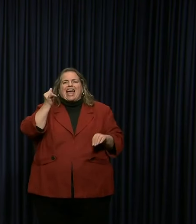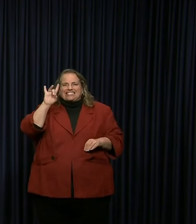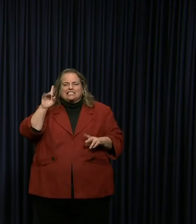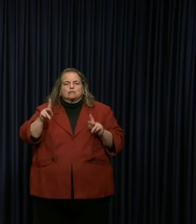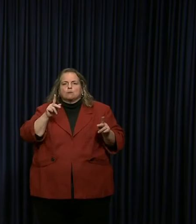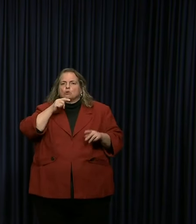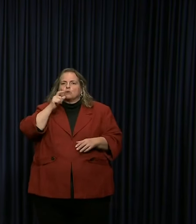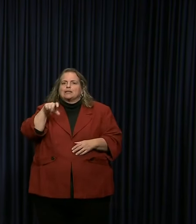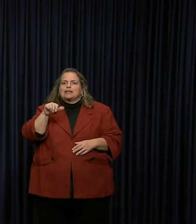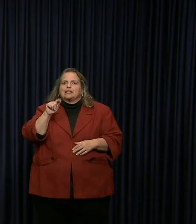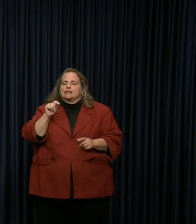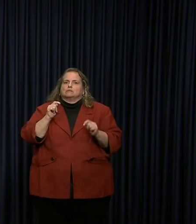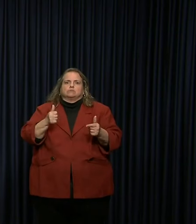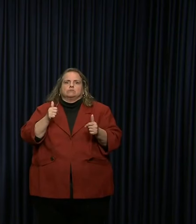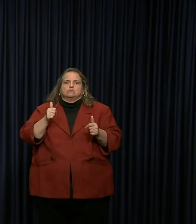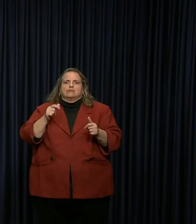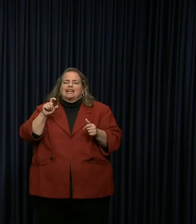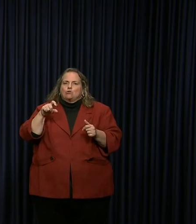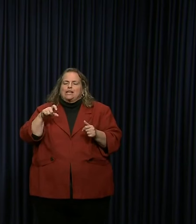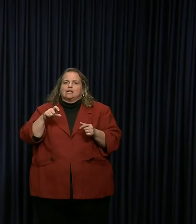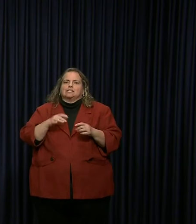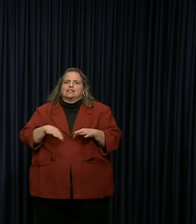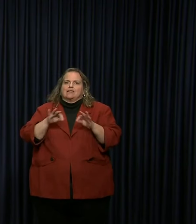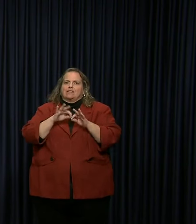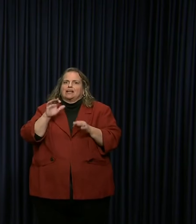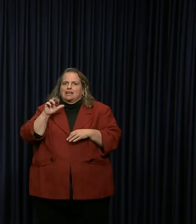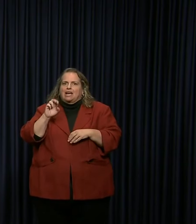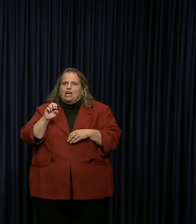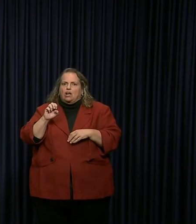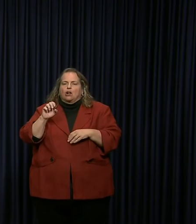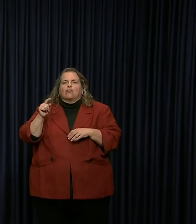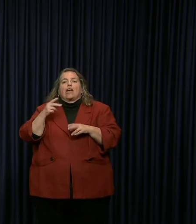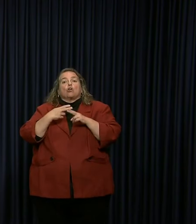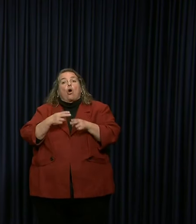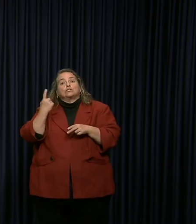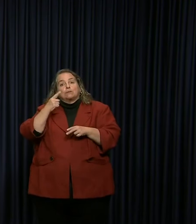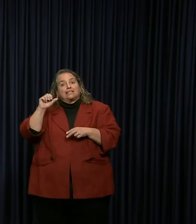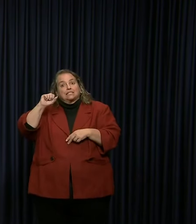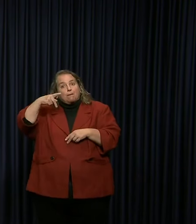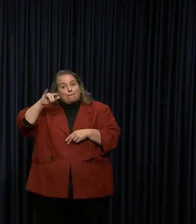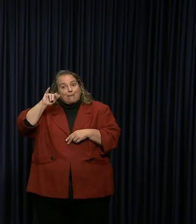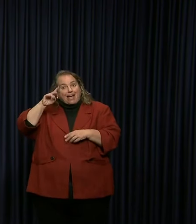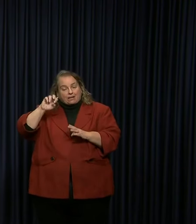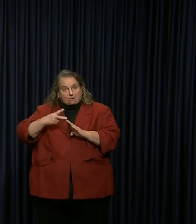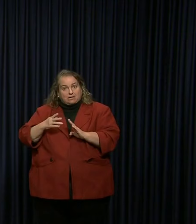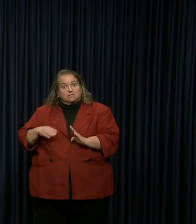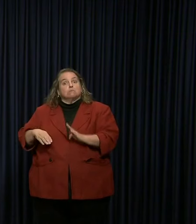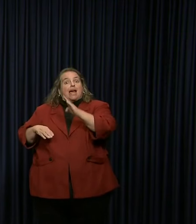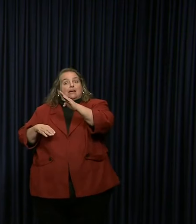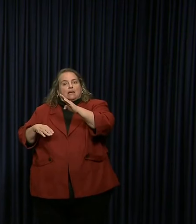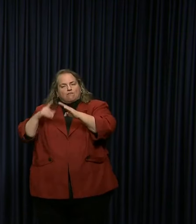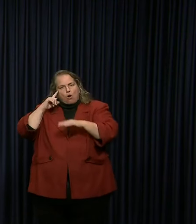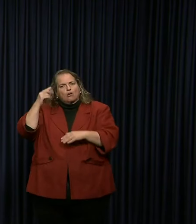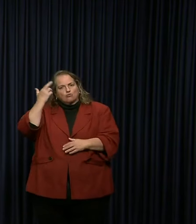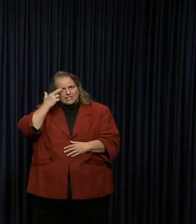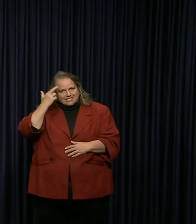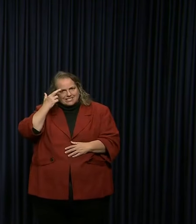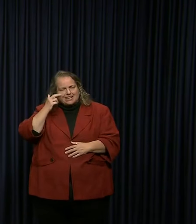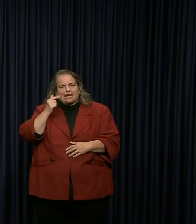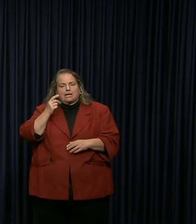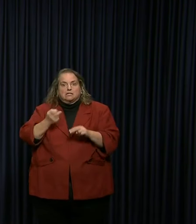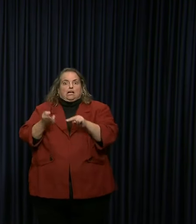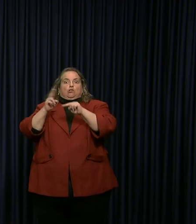significant care all in a day. They call something a spike for a reason. It is a significant increase, and